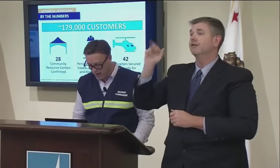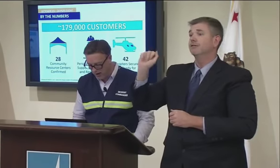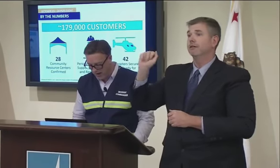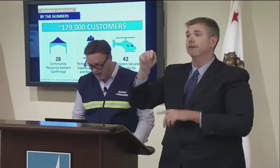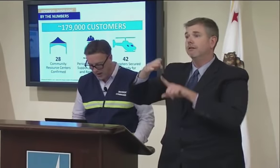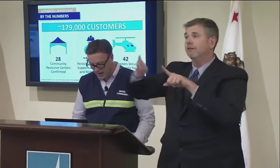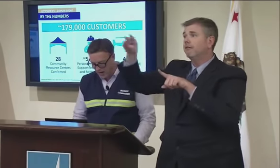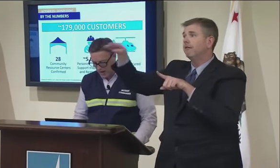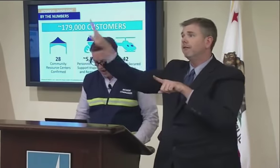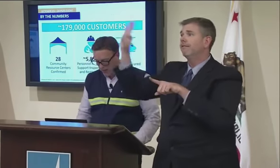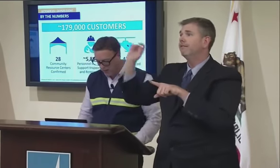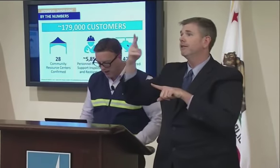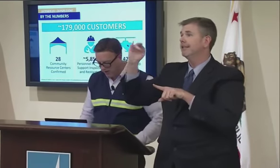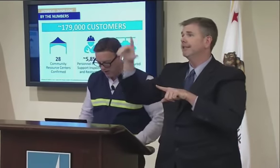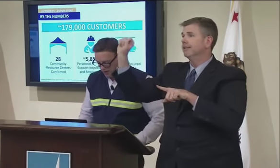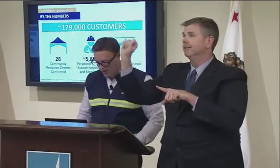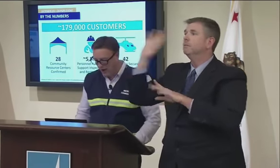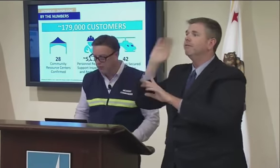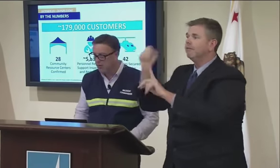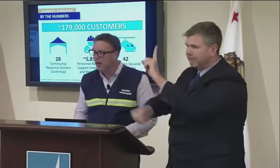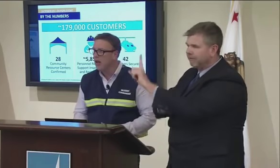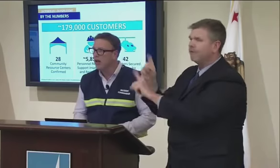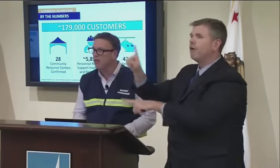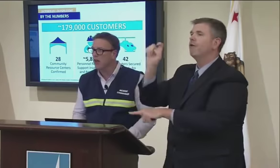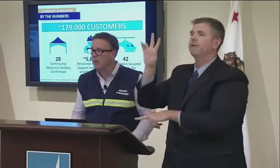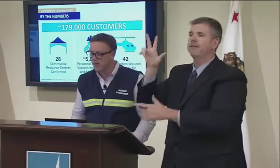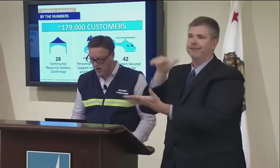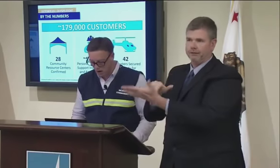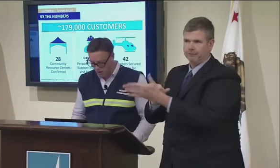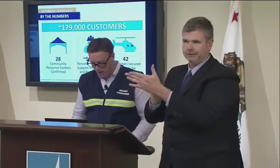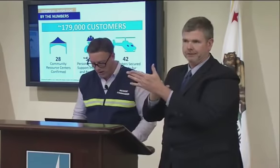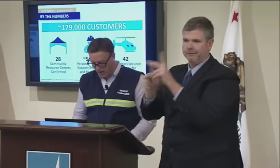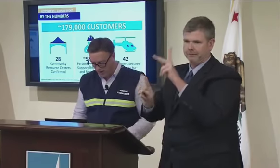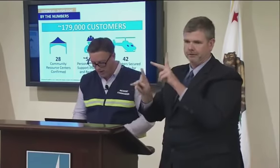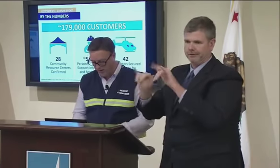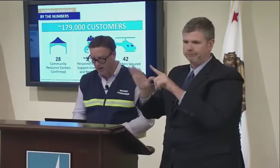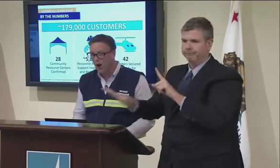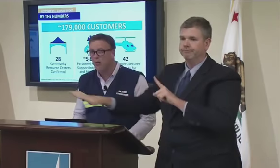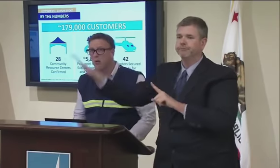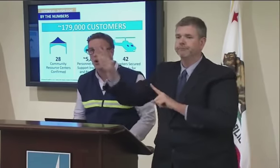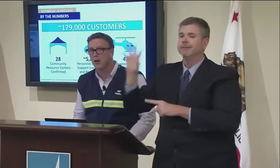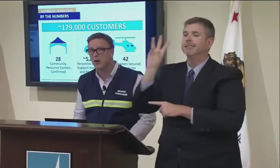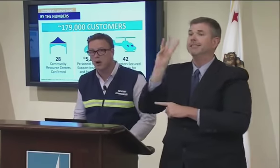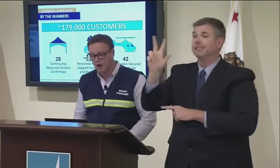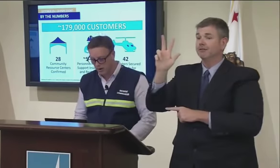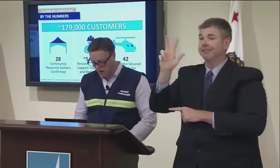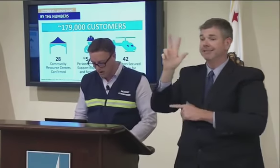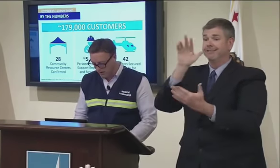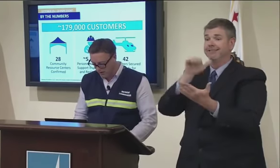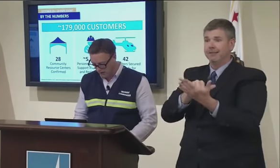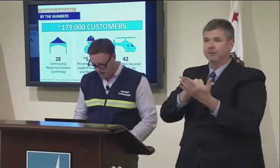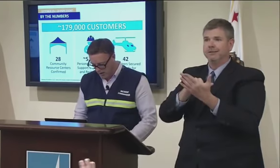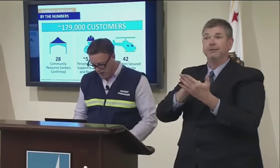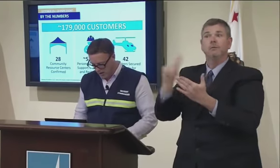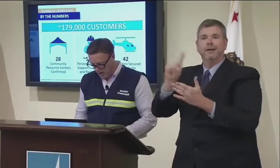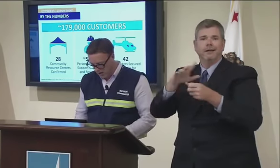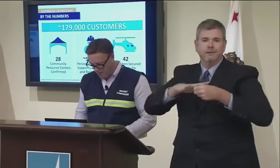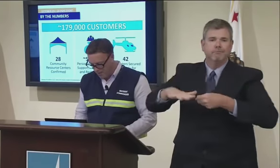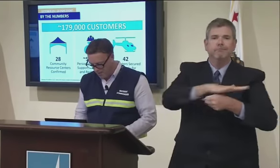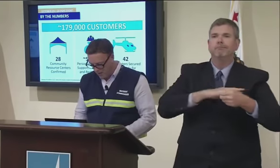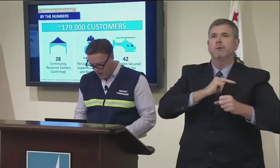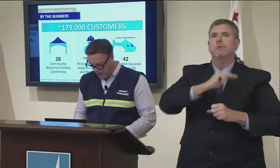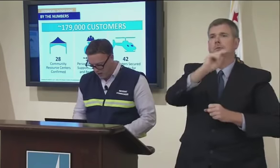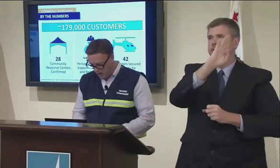the North Bay. Less than 1,000 in San Mateo, and less than 100 in Kern counties.